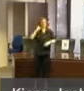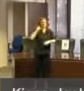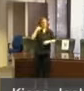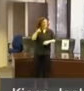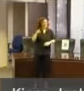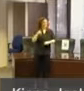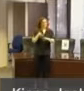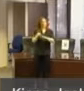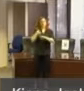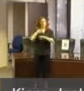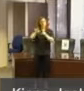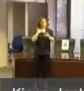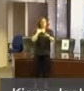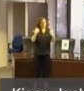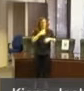via email at